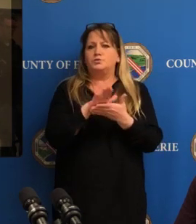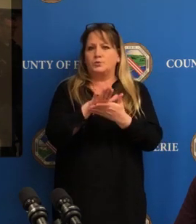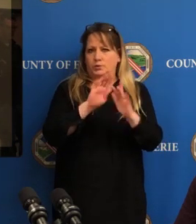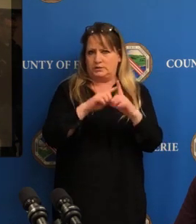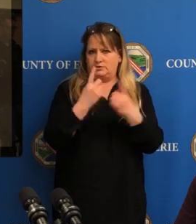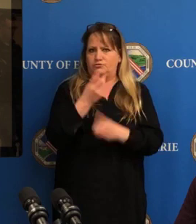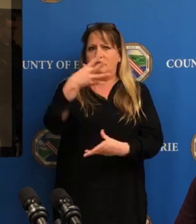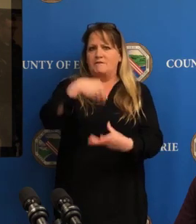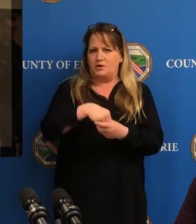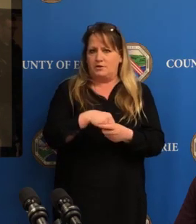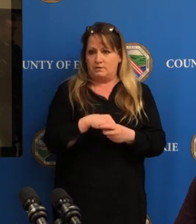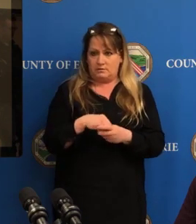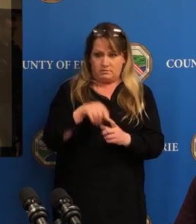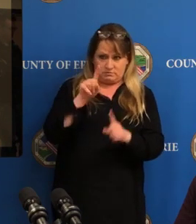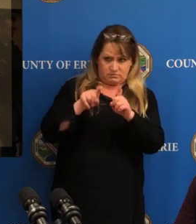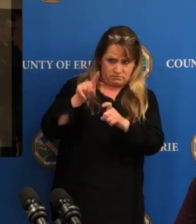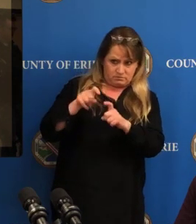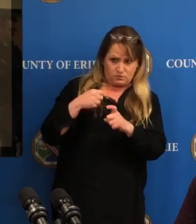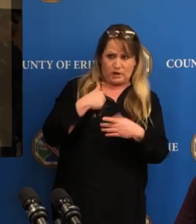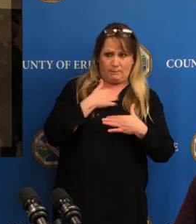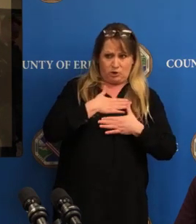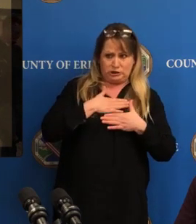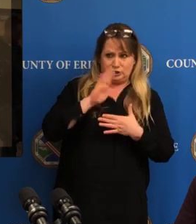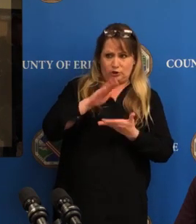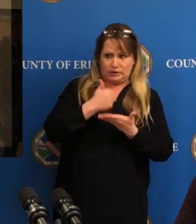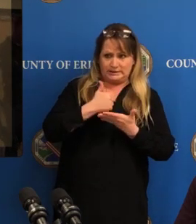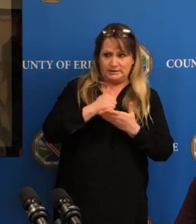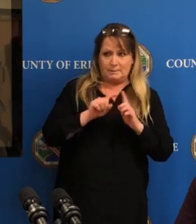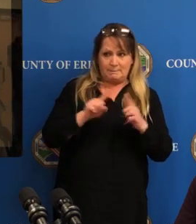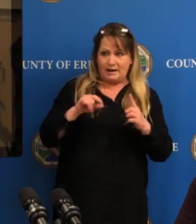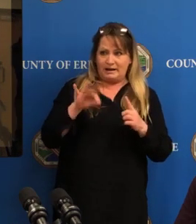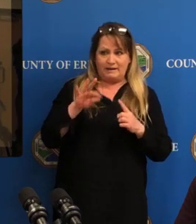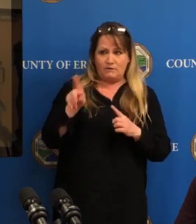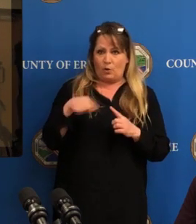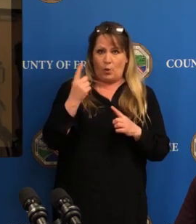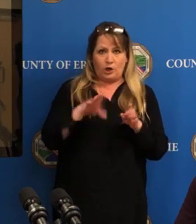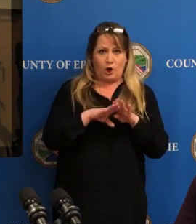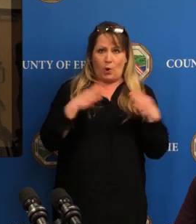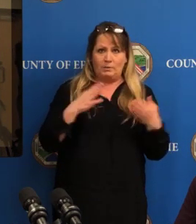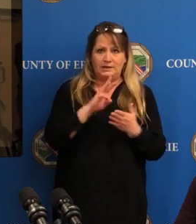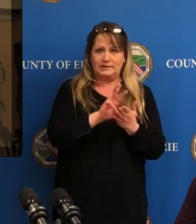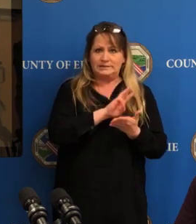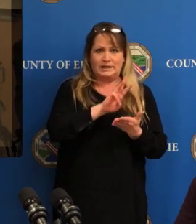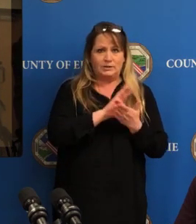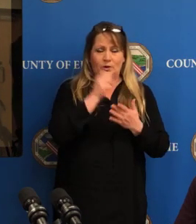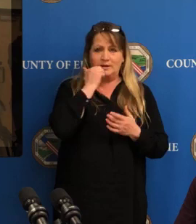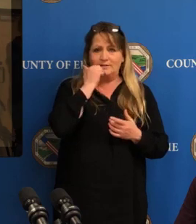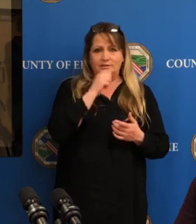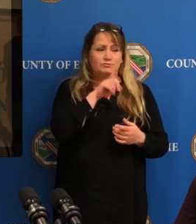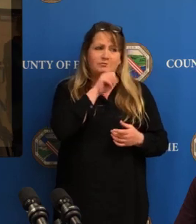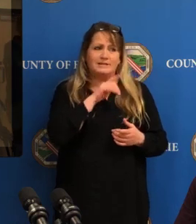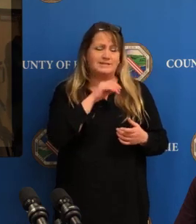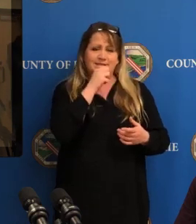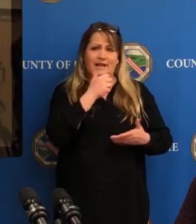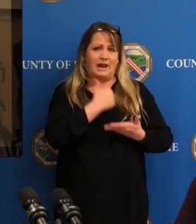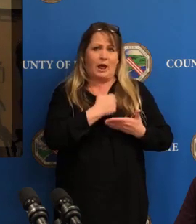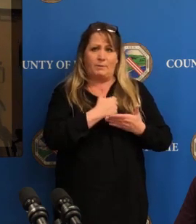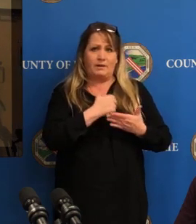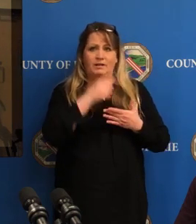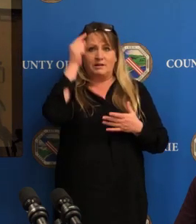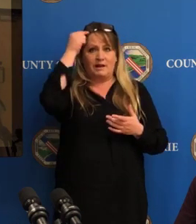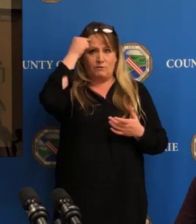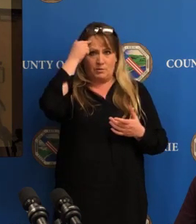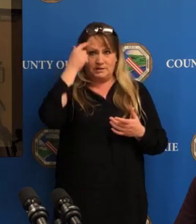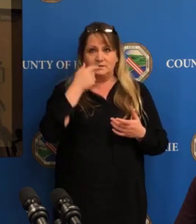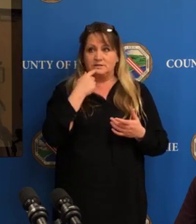districts, we appreciate your assistance, but if you're only open for 6 hours a day, it's not really helping us. The governor's orders were for